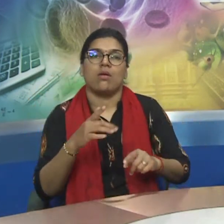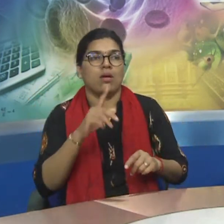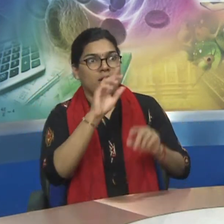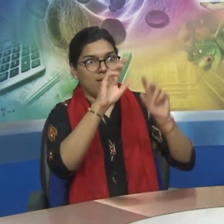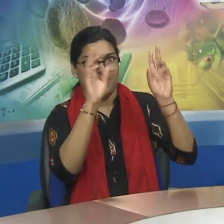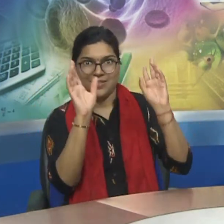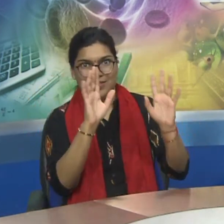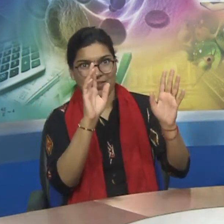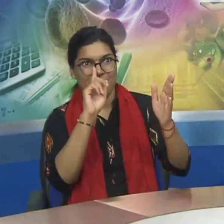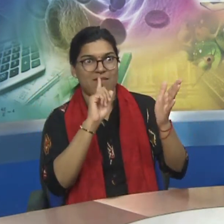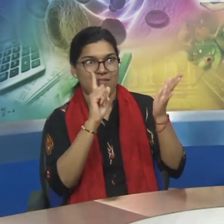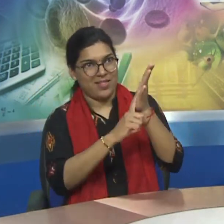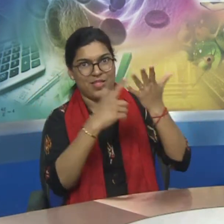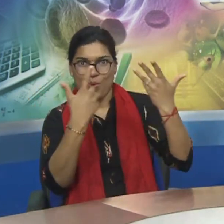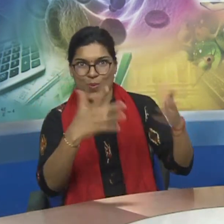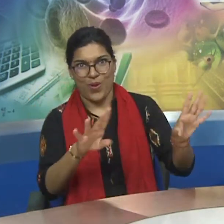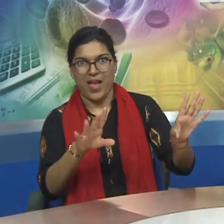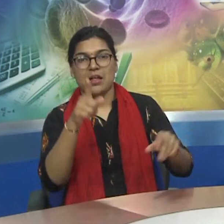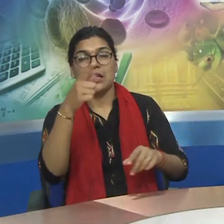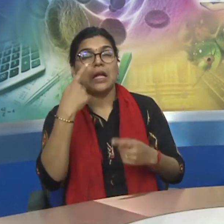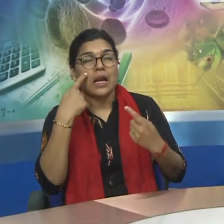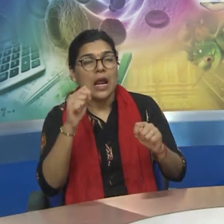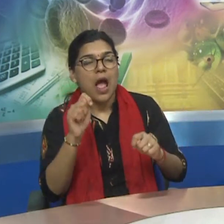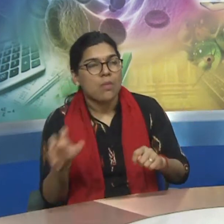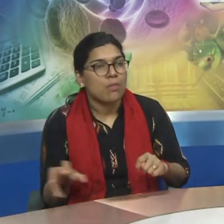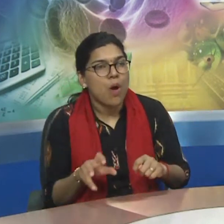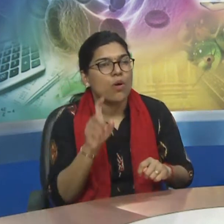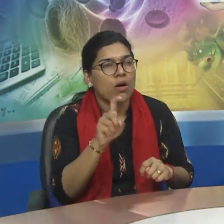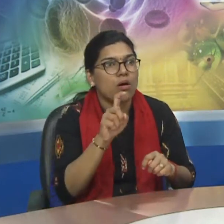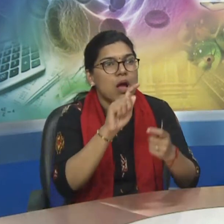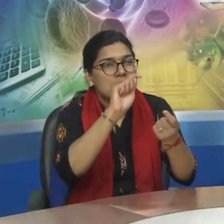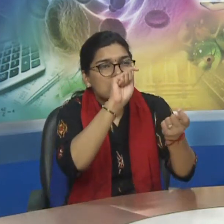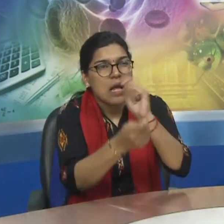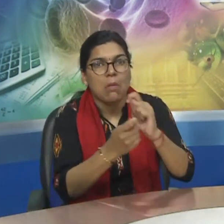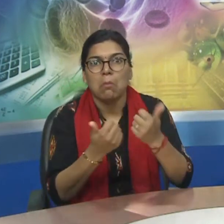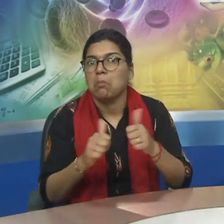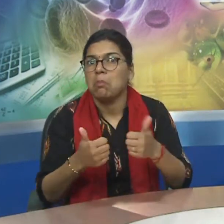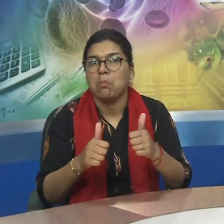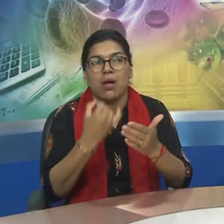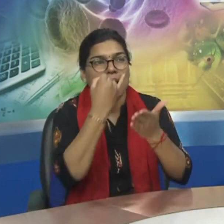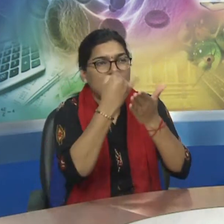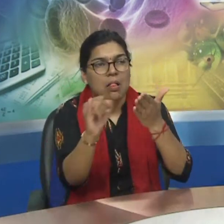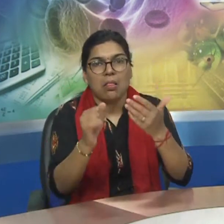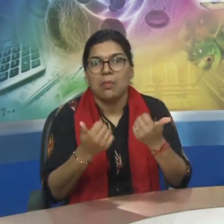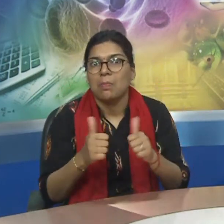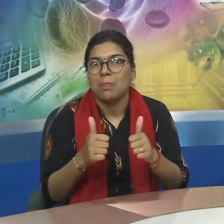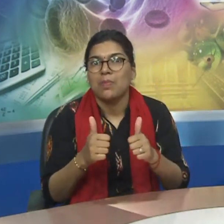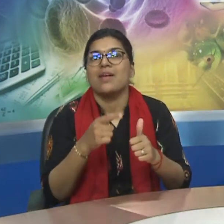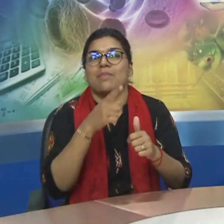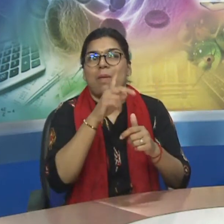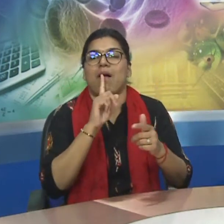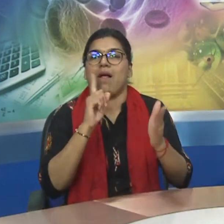And after that you have to click on OK. And after clicking on OK, you can easily see